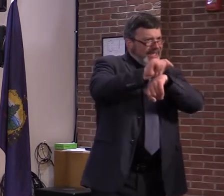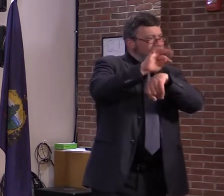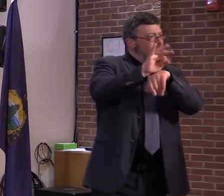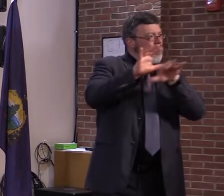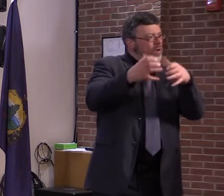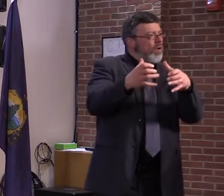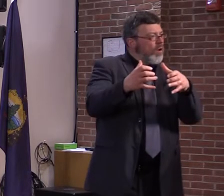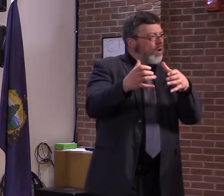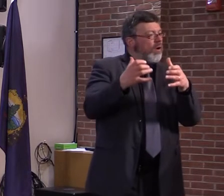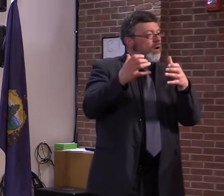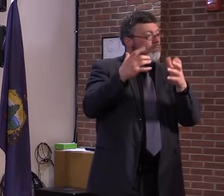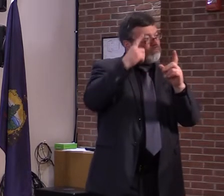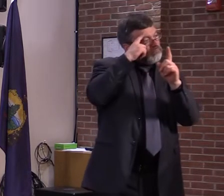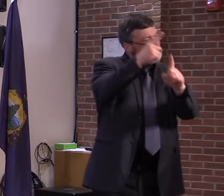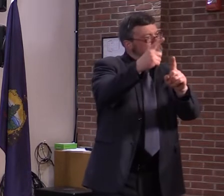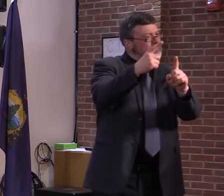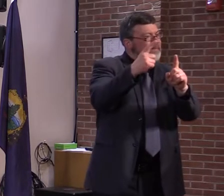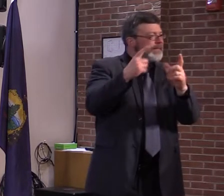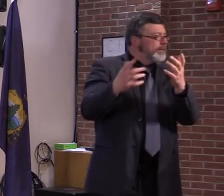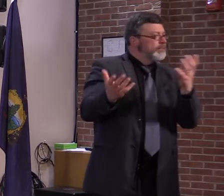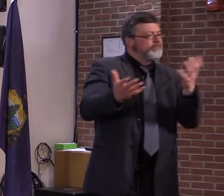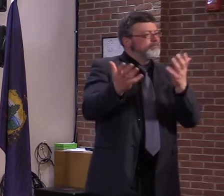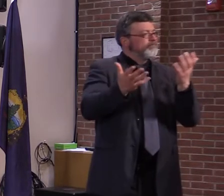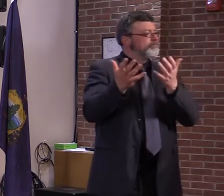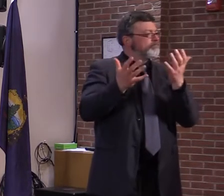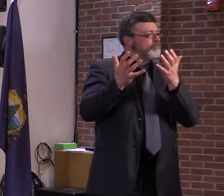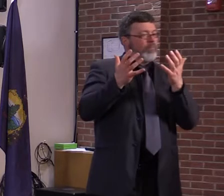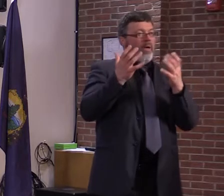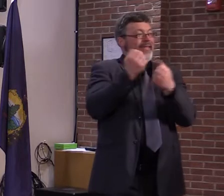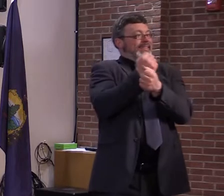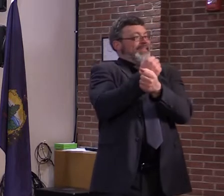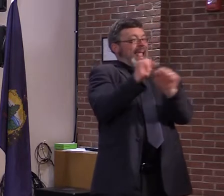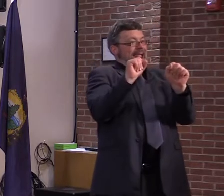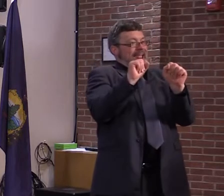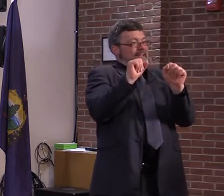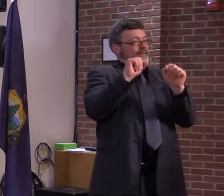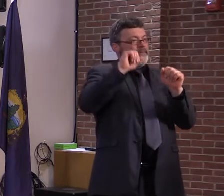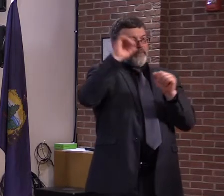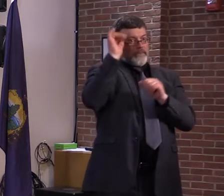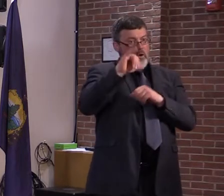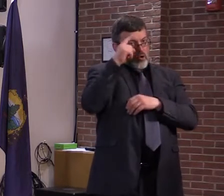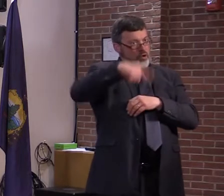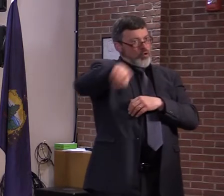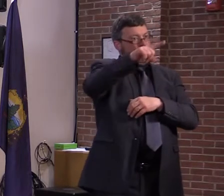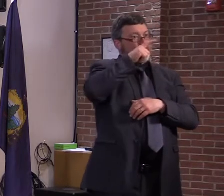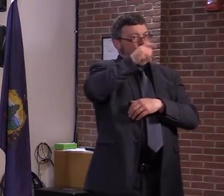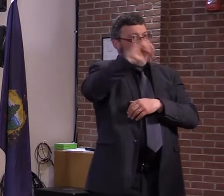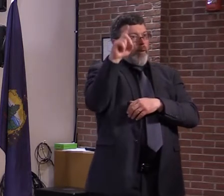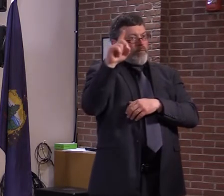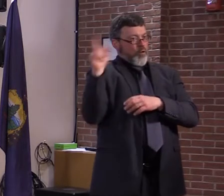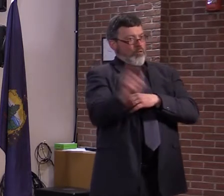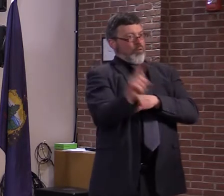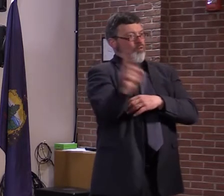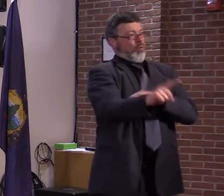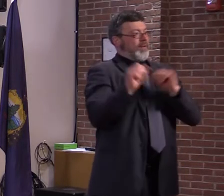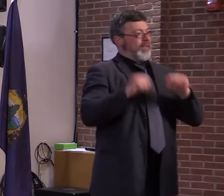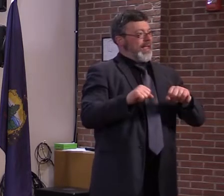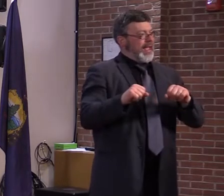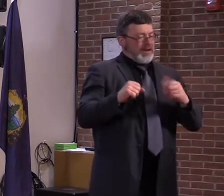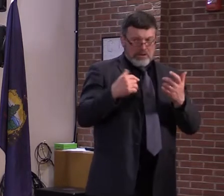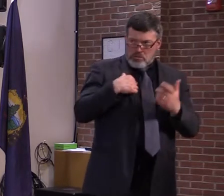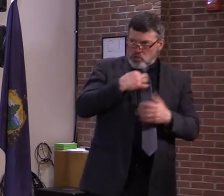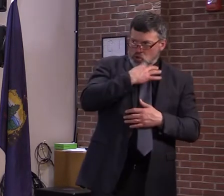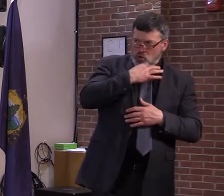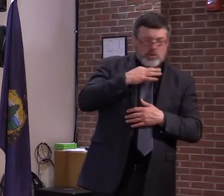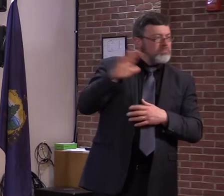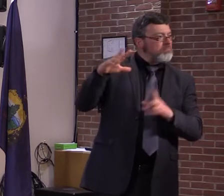safe consumption sites for drugs. What do you make of that? Well,